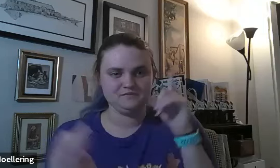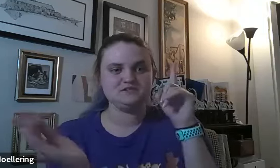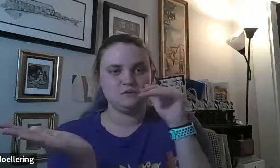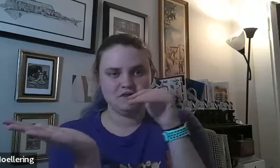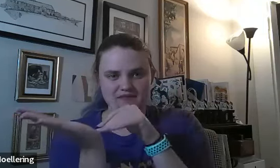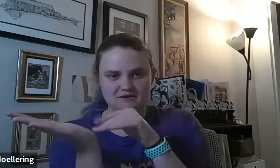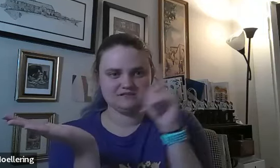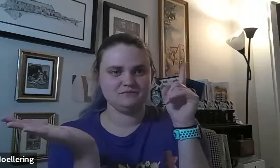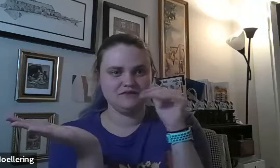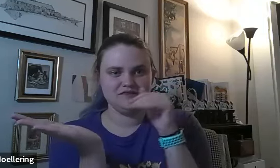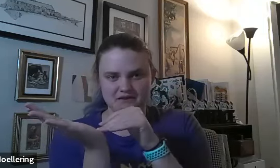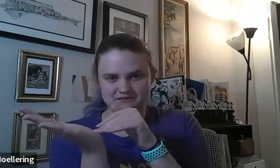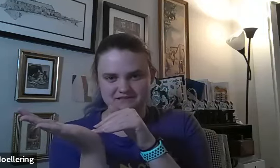So 1,000, 1,000.